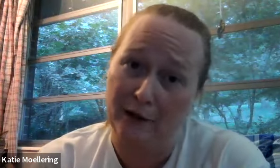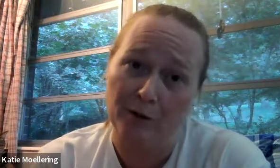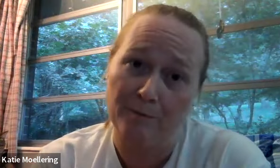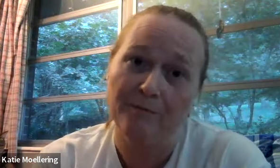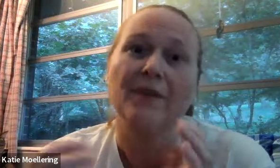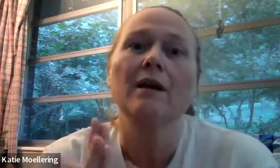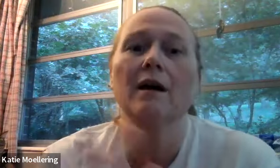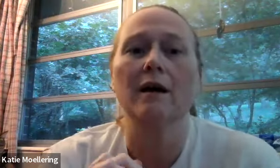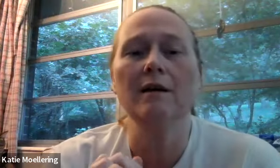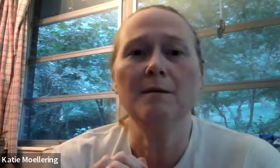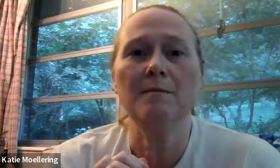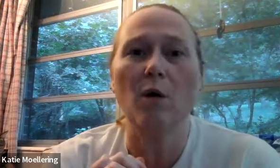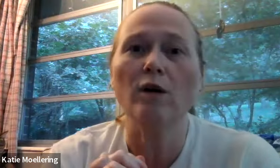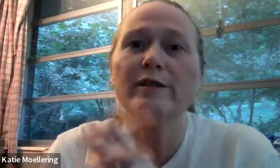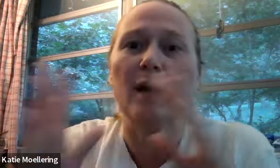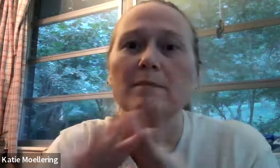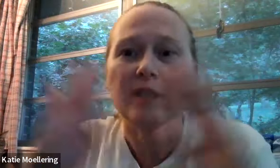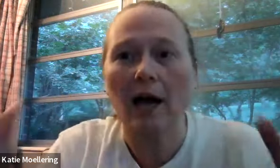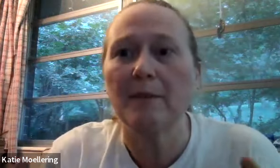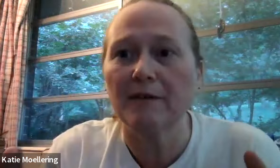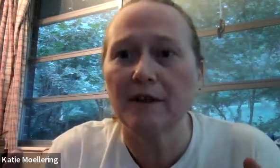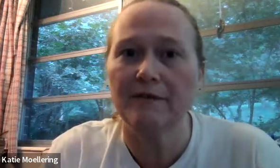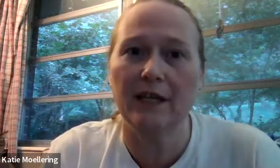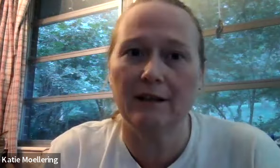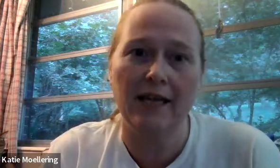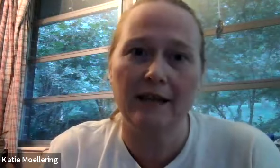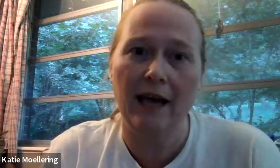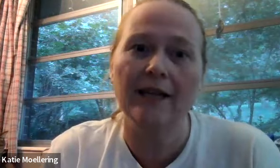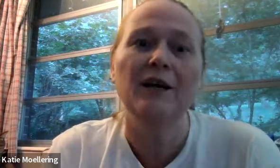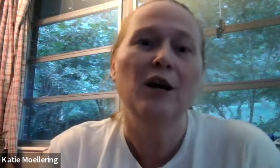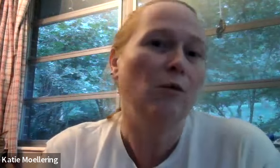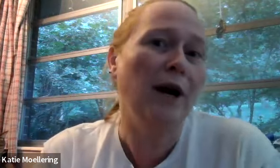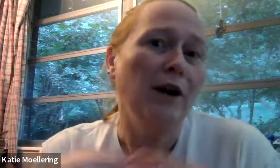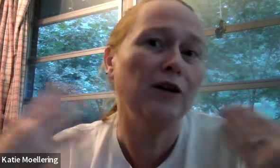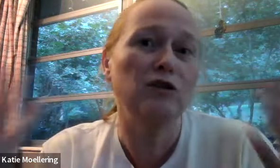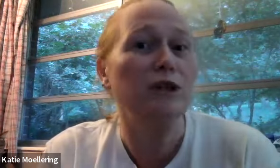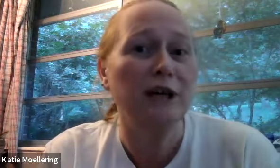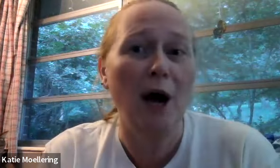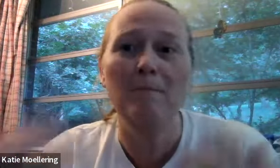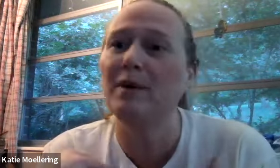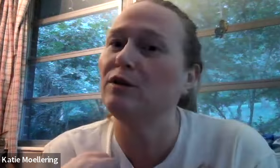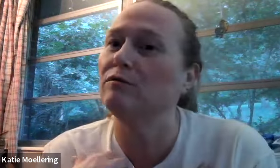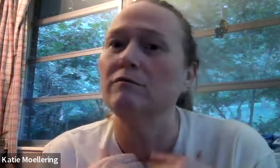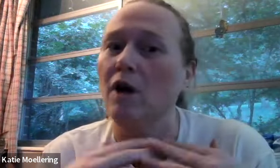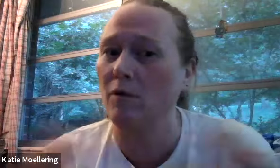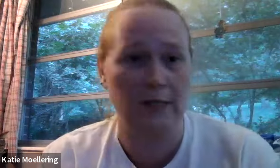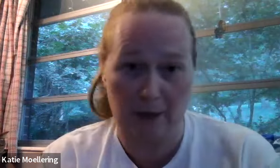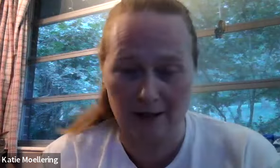dinner, or some type of event like that, where you could come, but no one